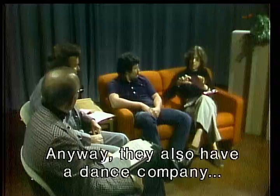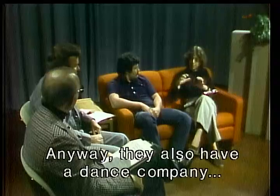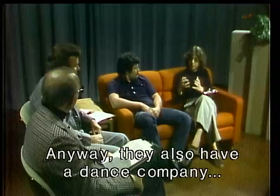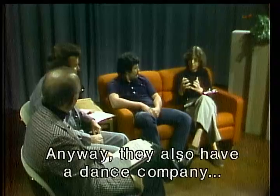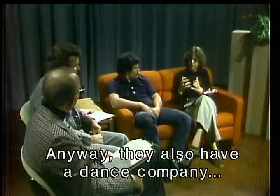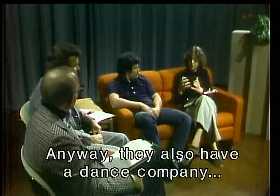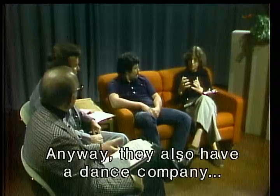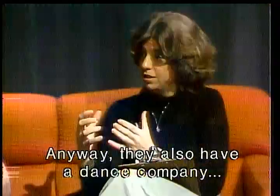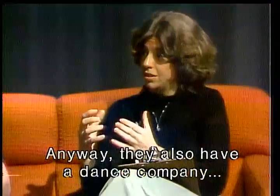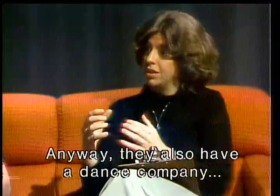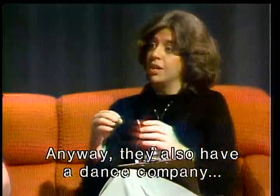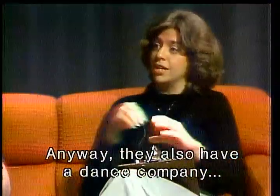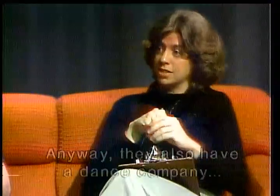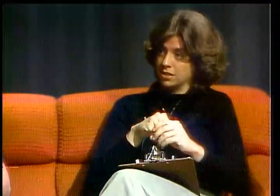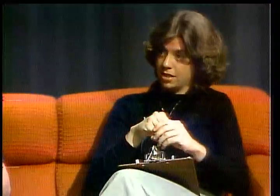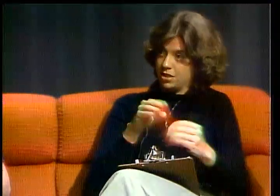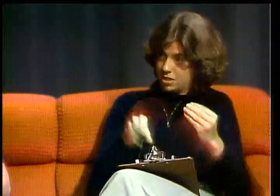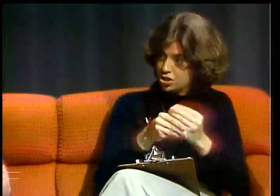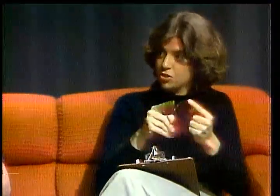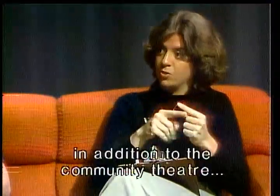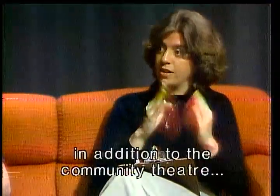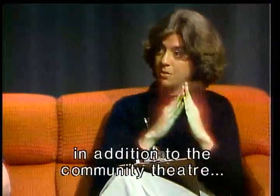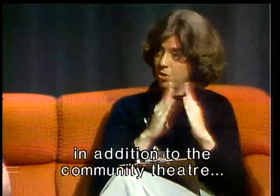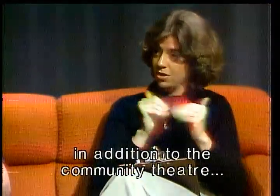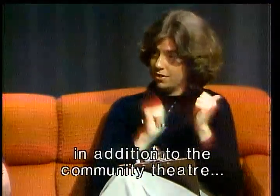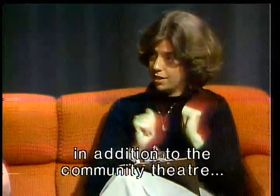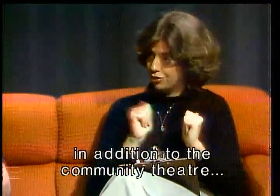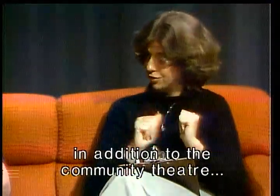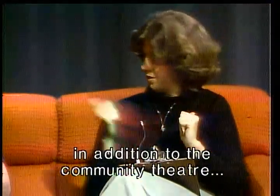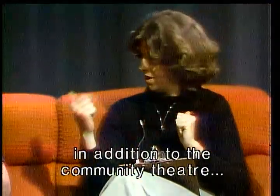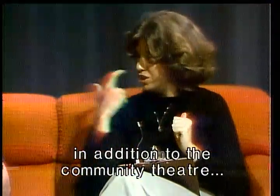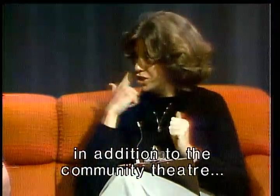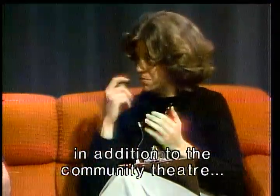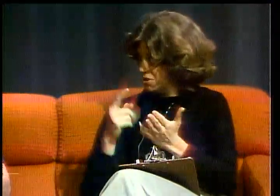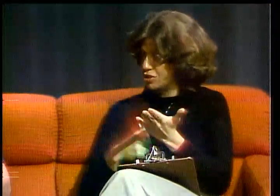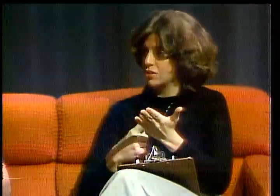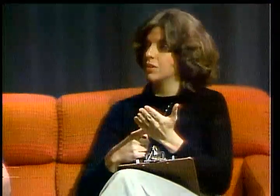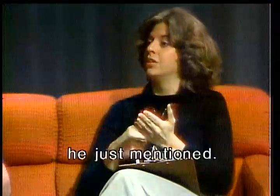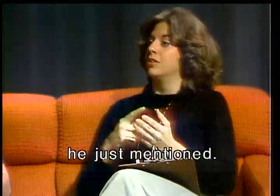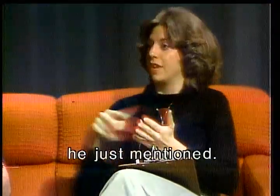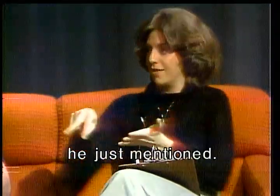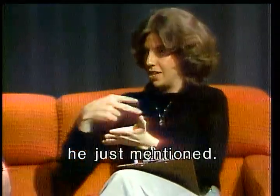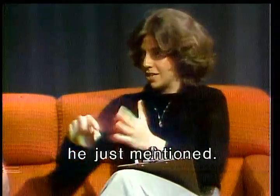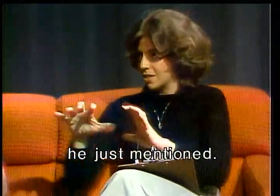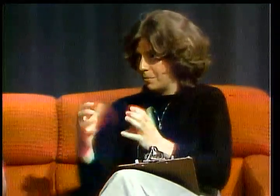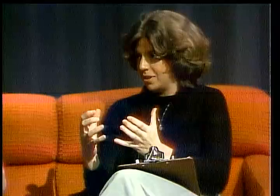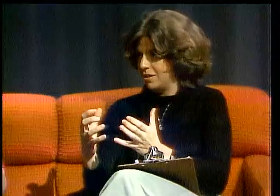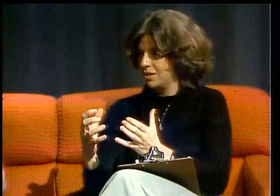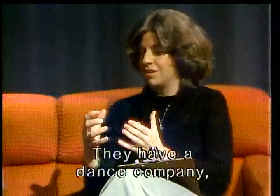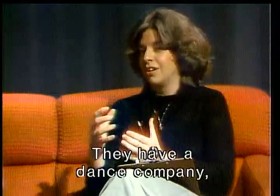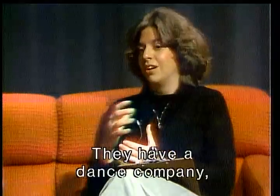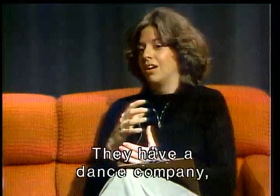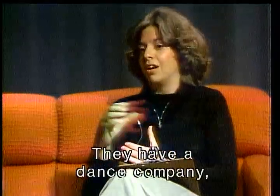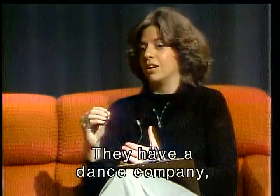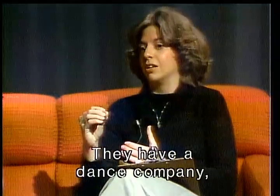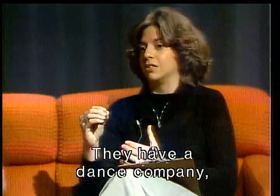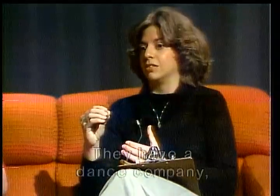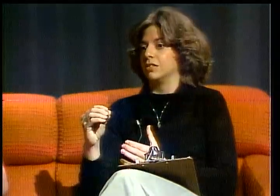company. In addition to the community theater that he just mentioned, they have a dance company, and it's